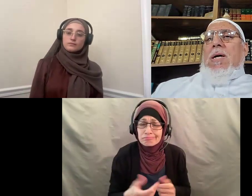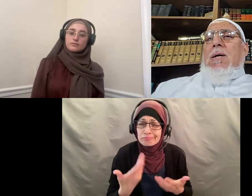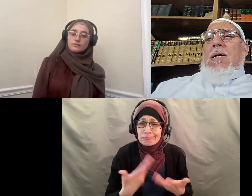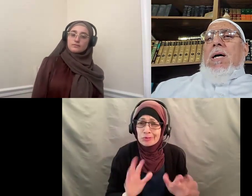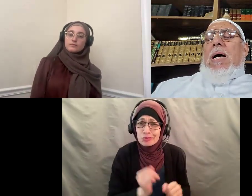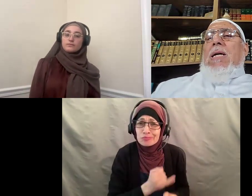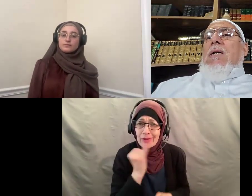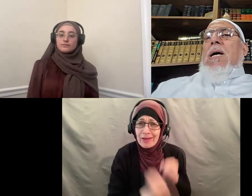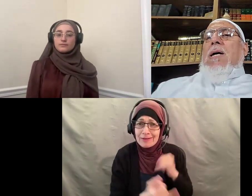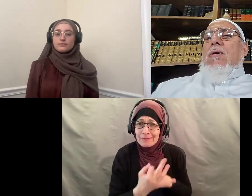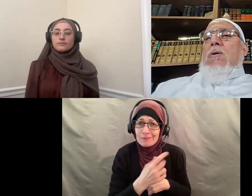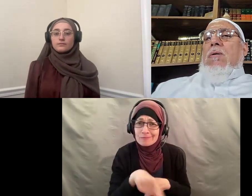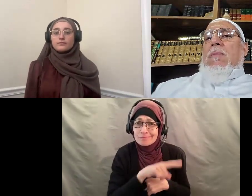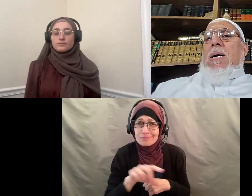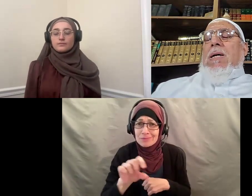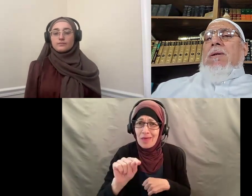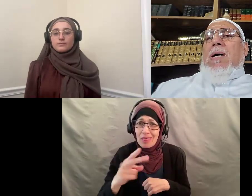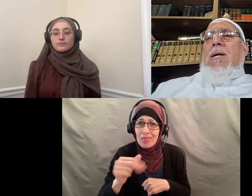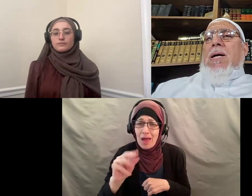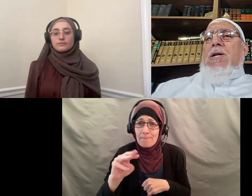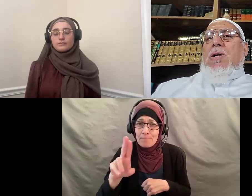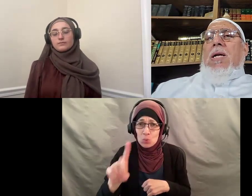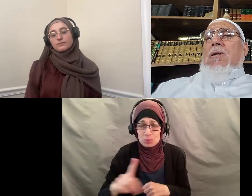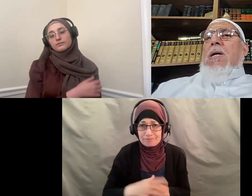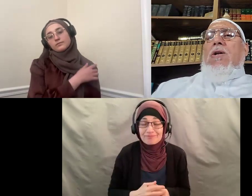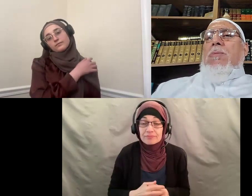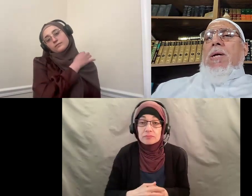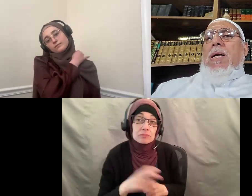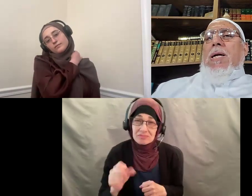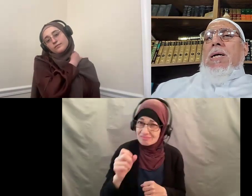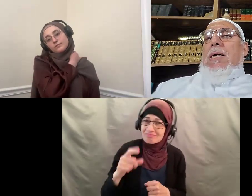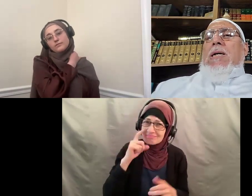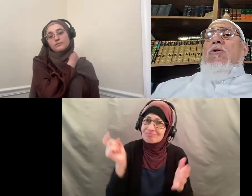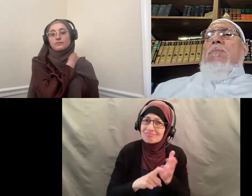You see, an entire ummah, an entire nation, an entire